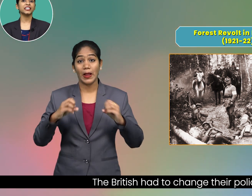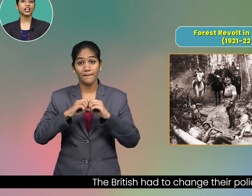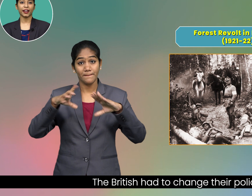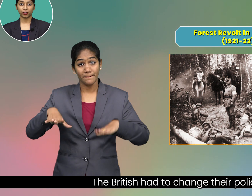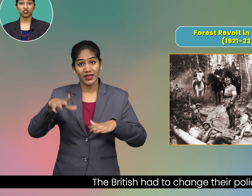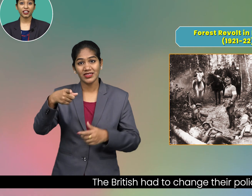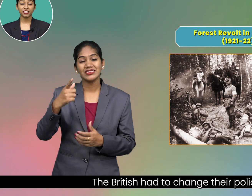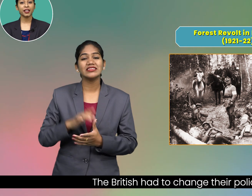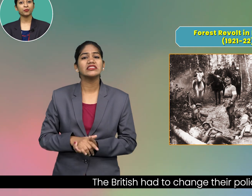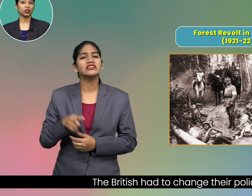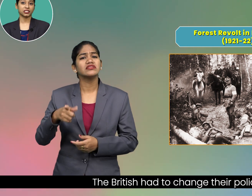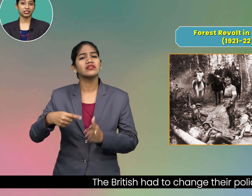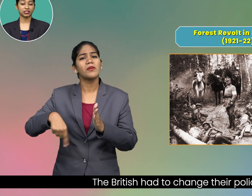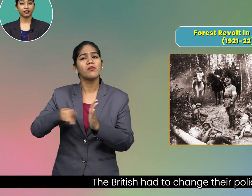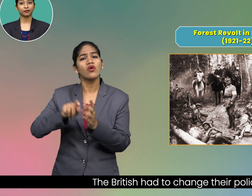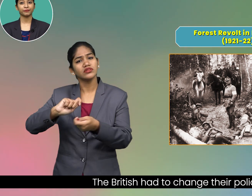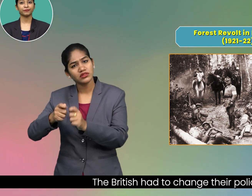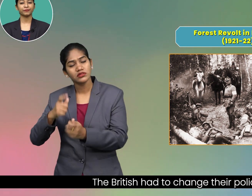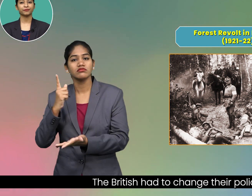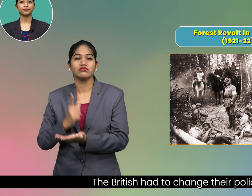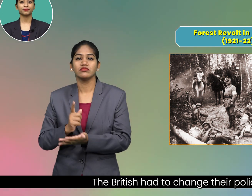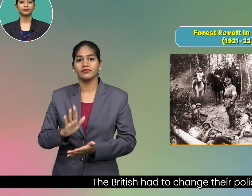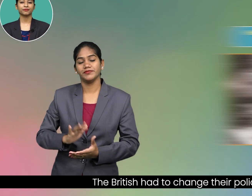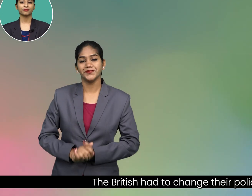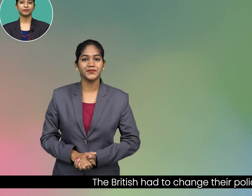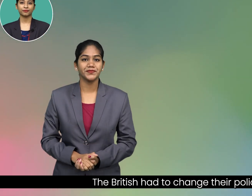The British had to change their policies.